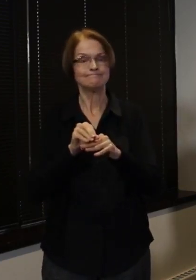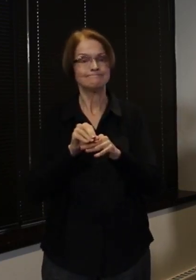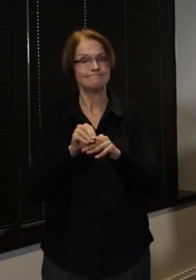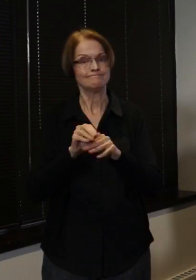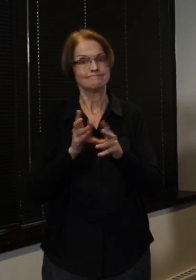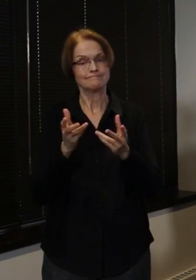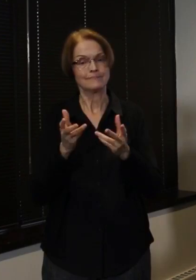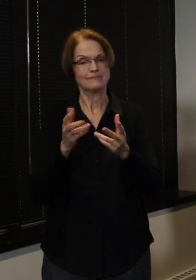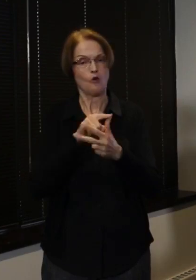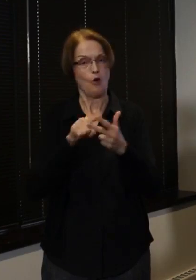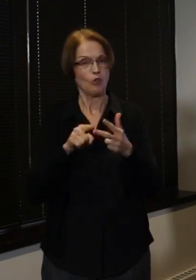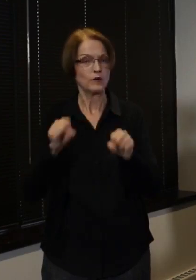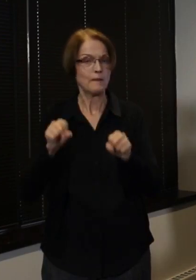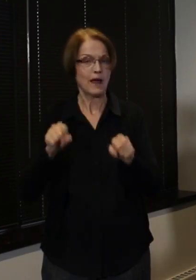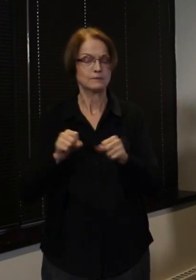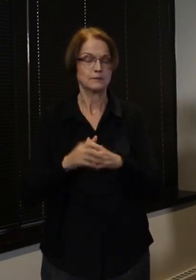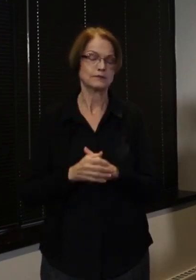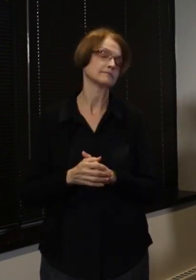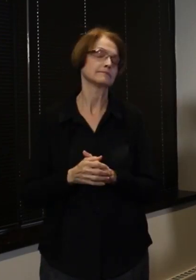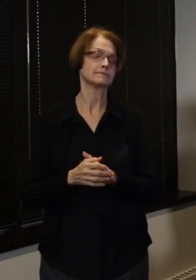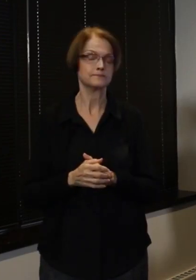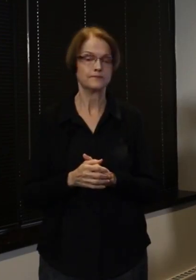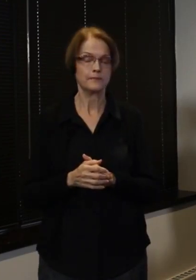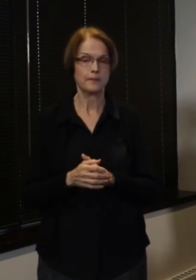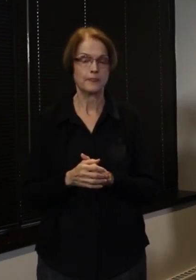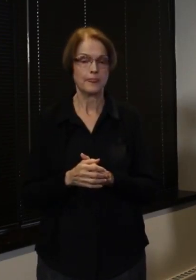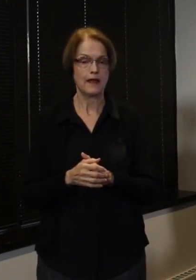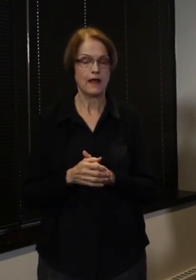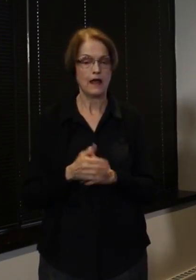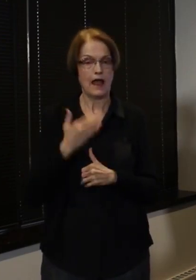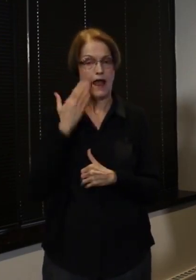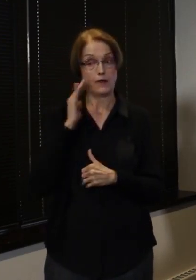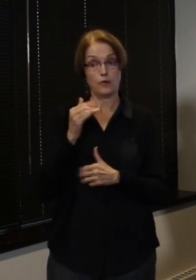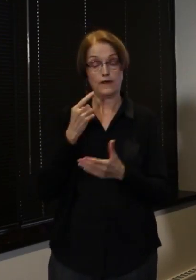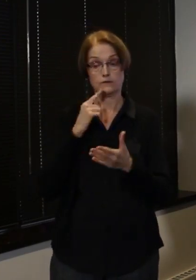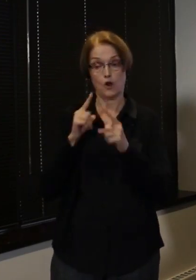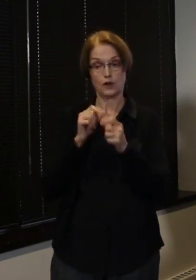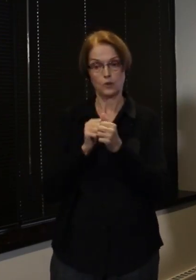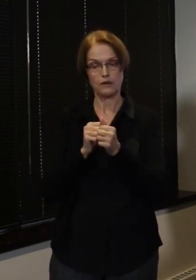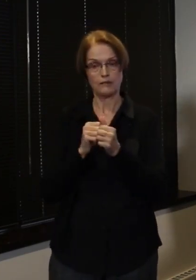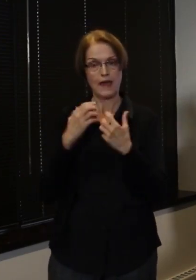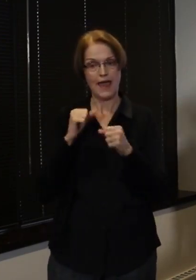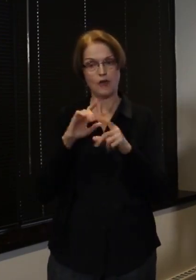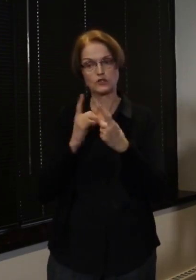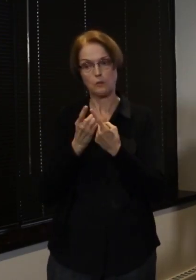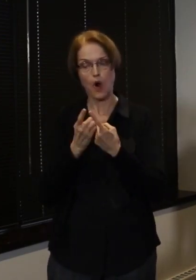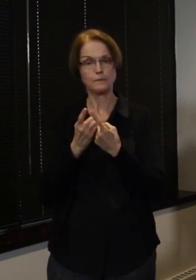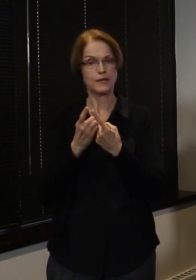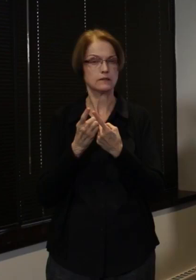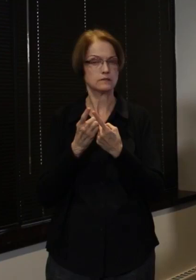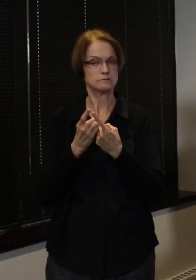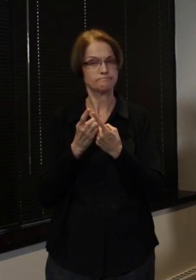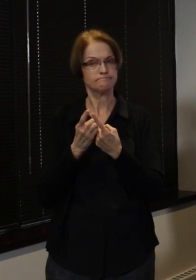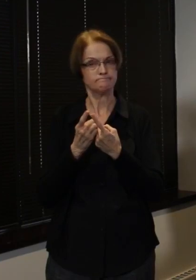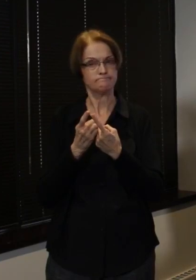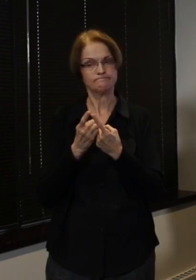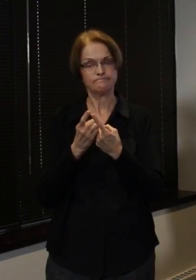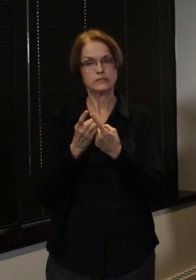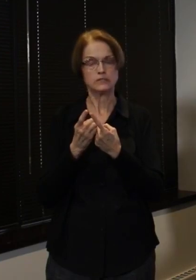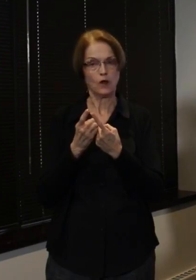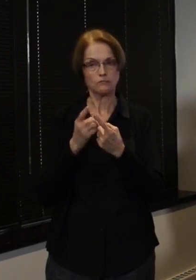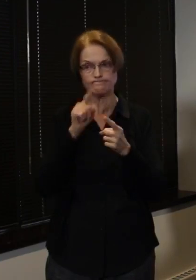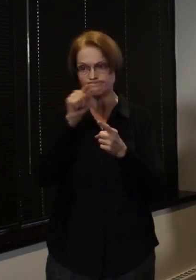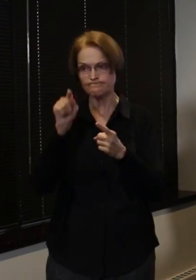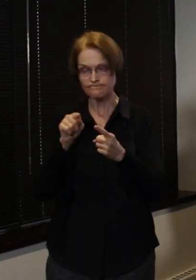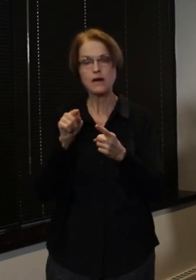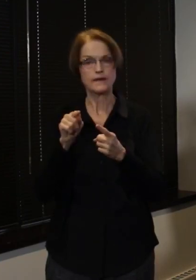are possible. Now, I know in talking with some of the health departments over the last couple of days that they have seen